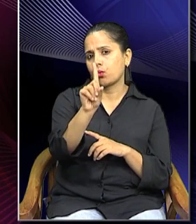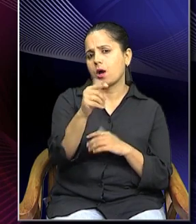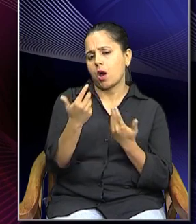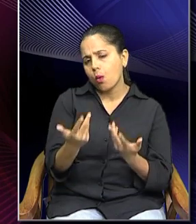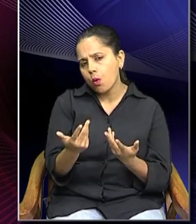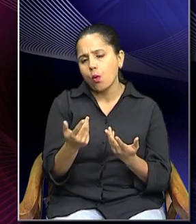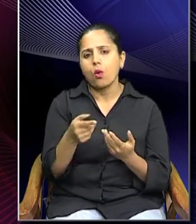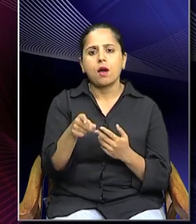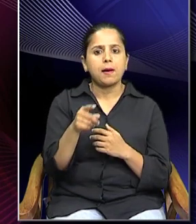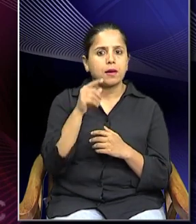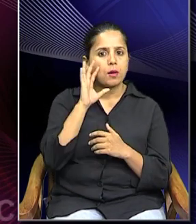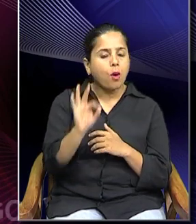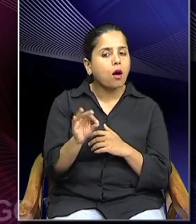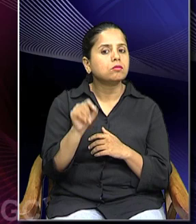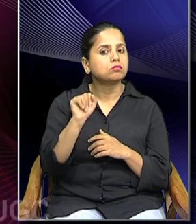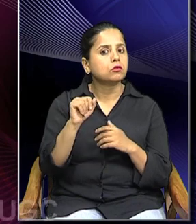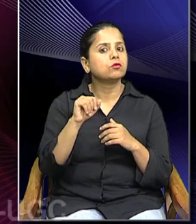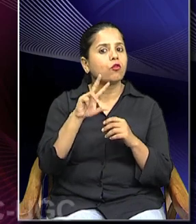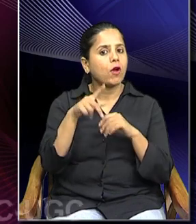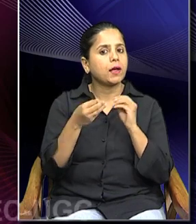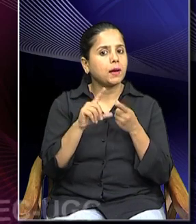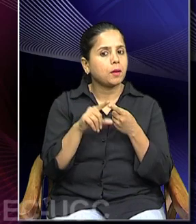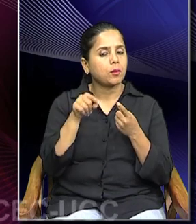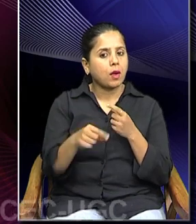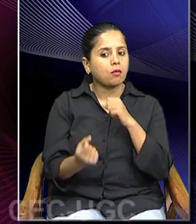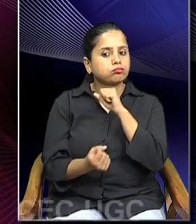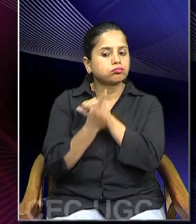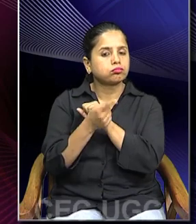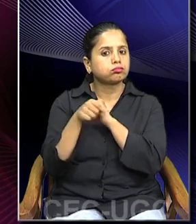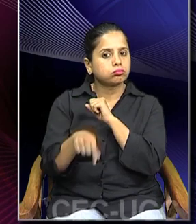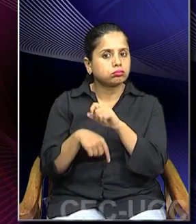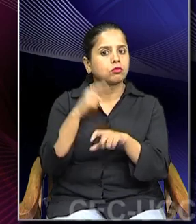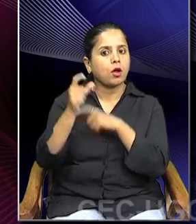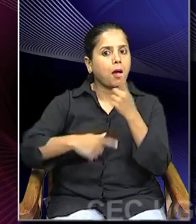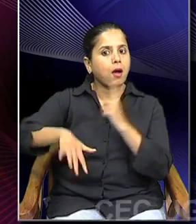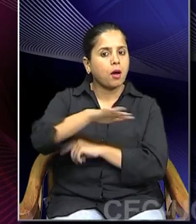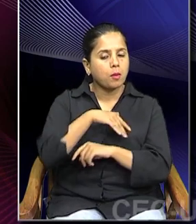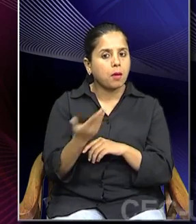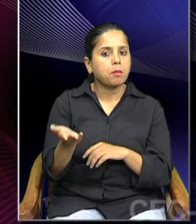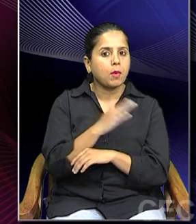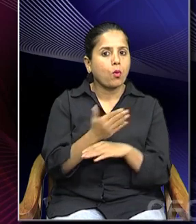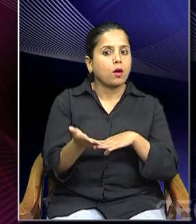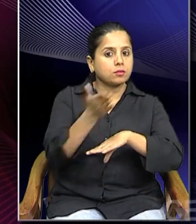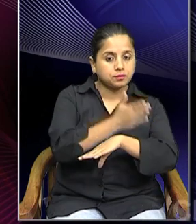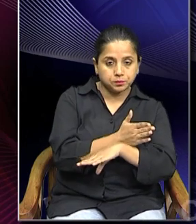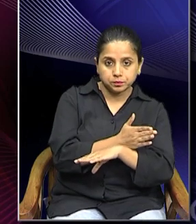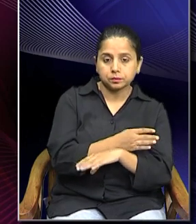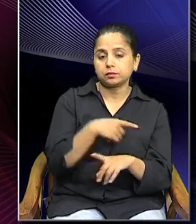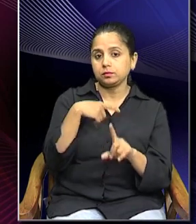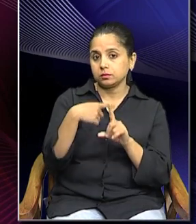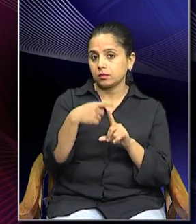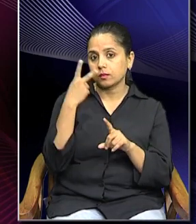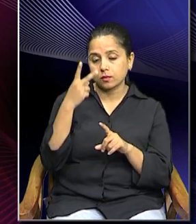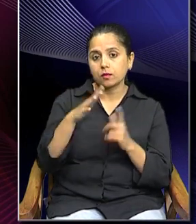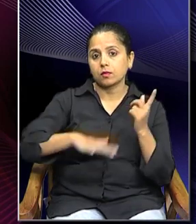the key variable for the emergence of industrialized, advanced, and also